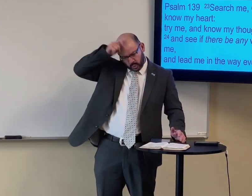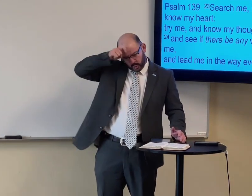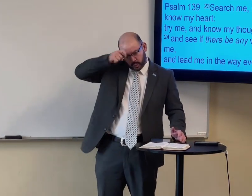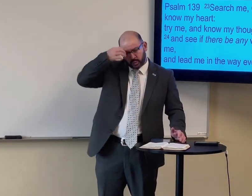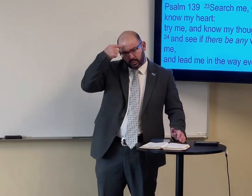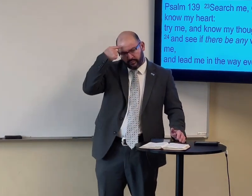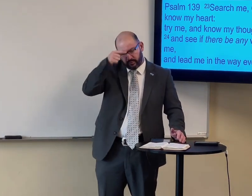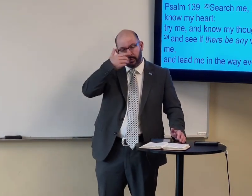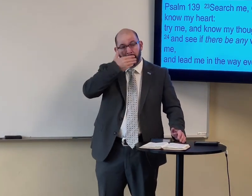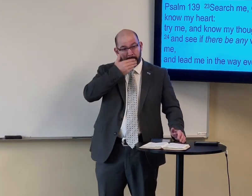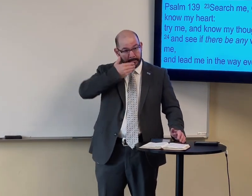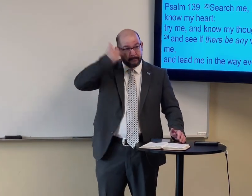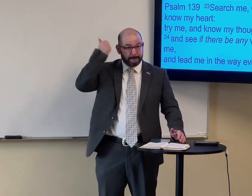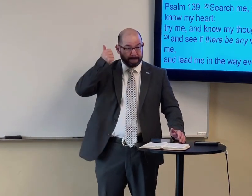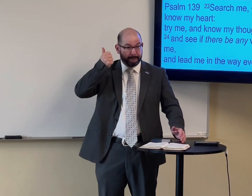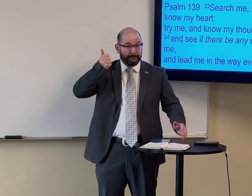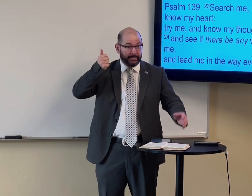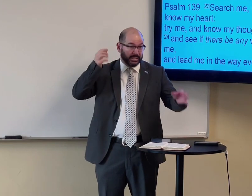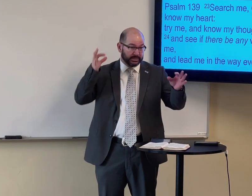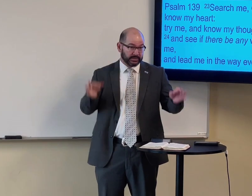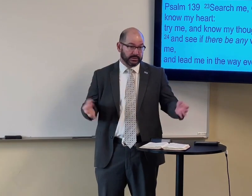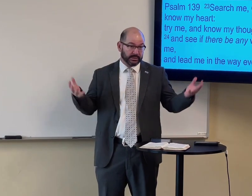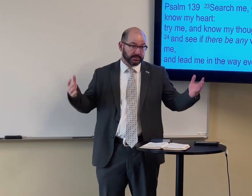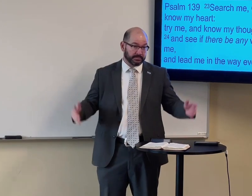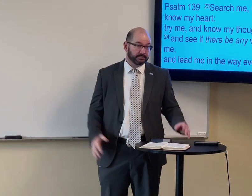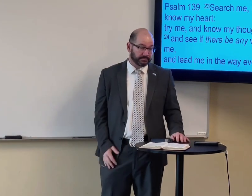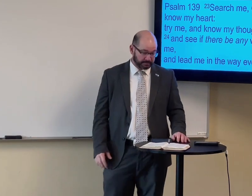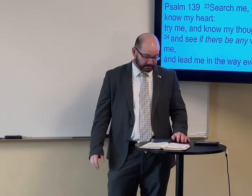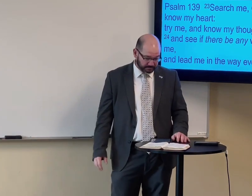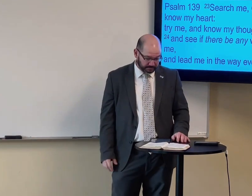That requires wisdom to make the best decisions.